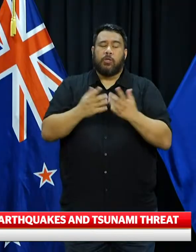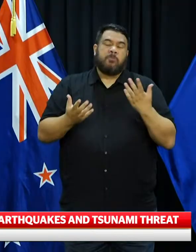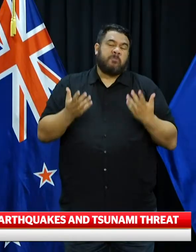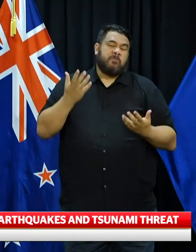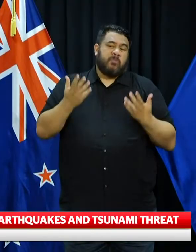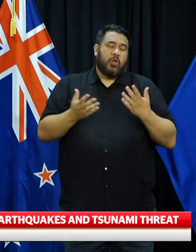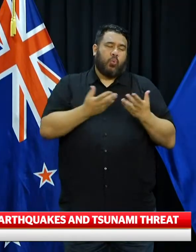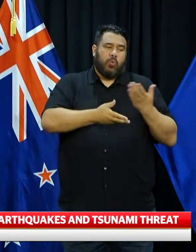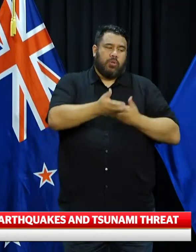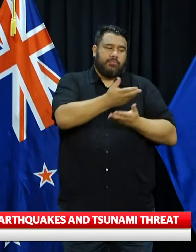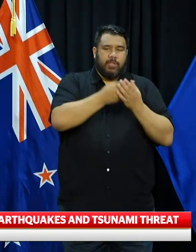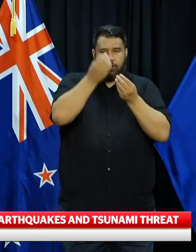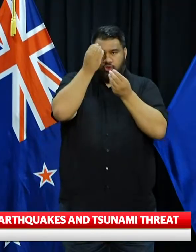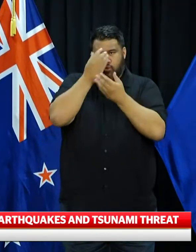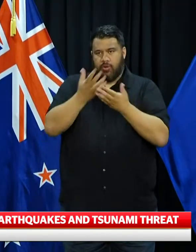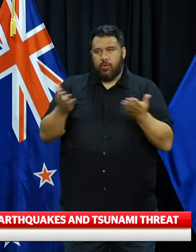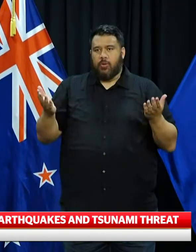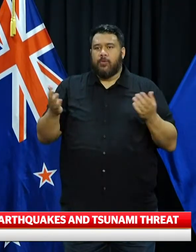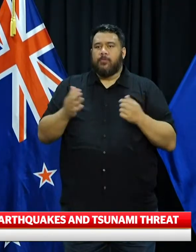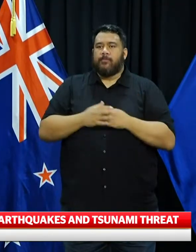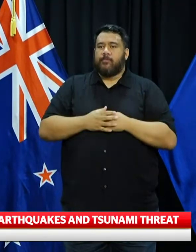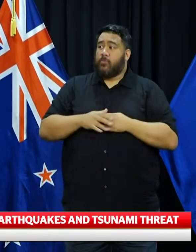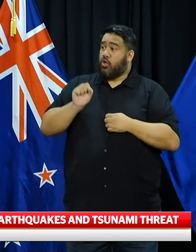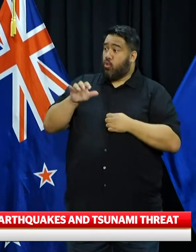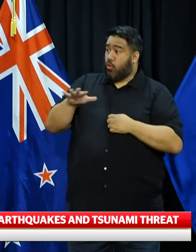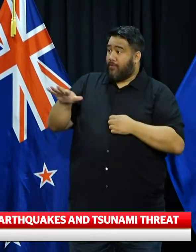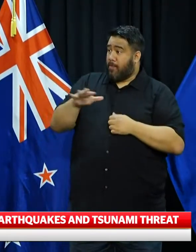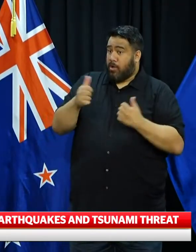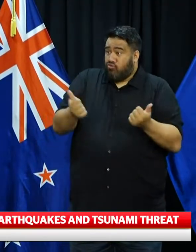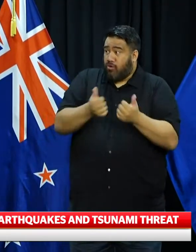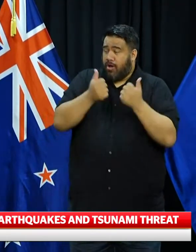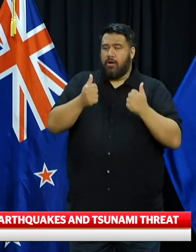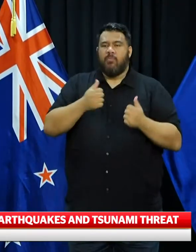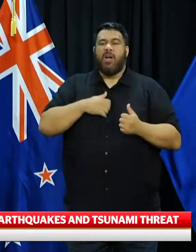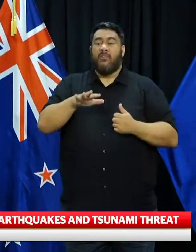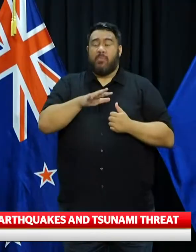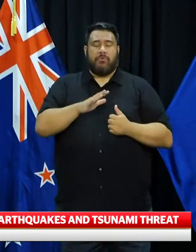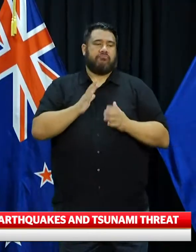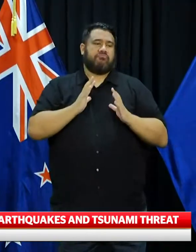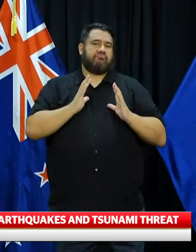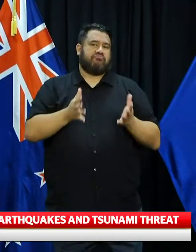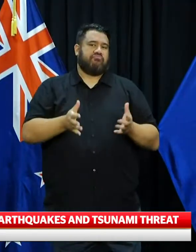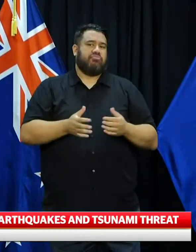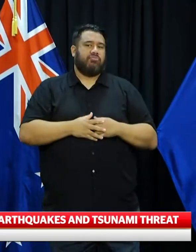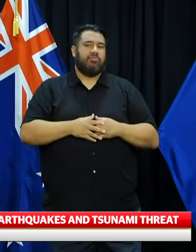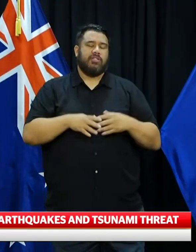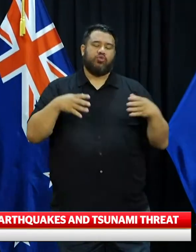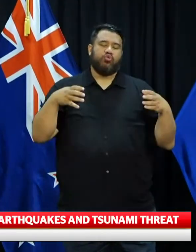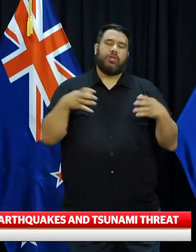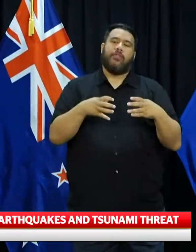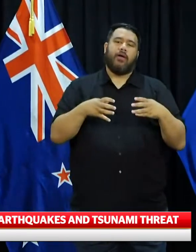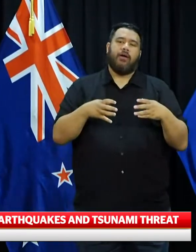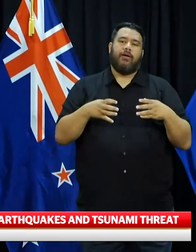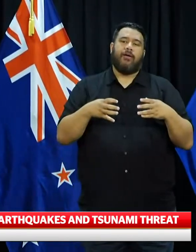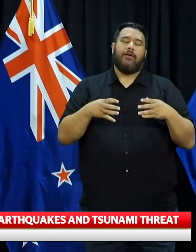we'll work with you to notify. Oh, they're okay. They're all together,